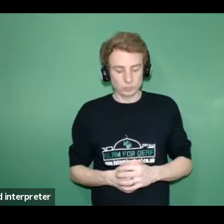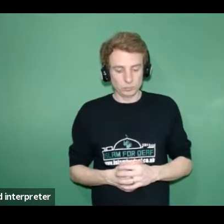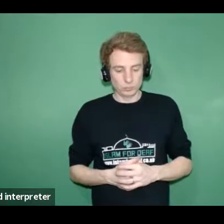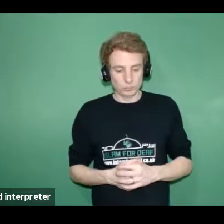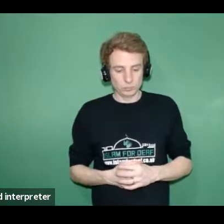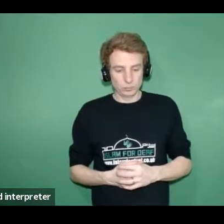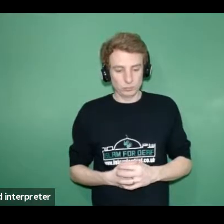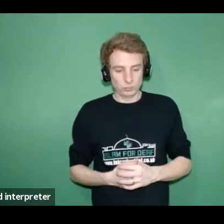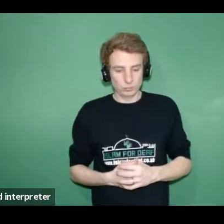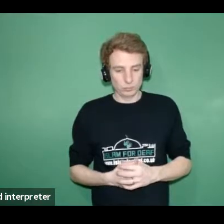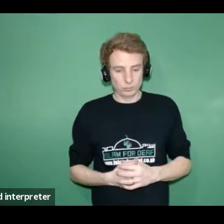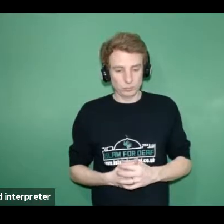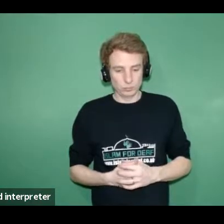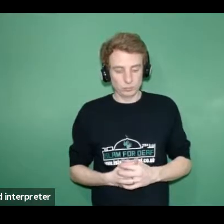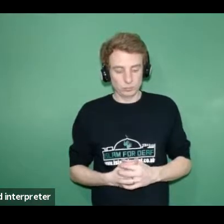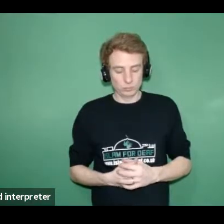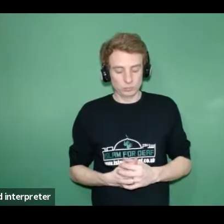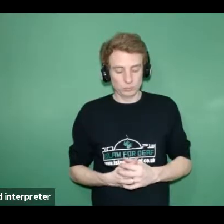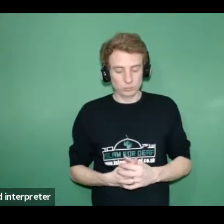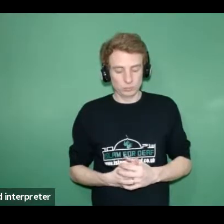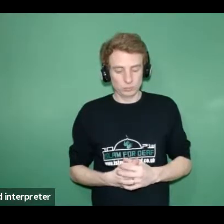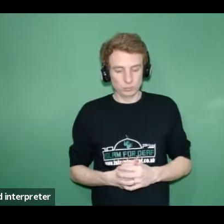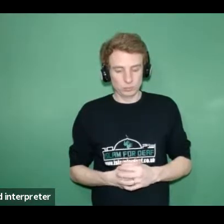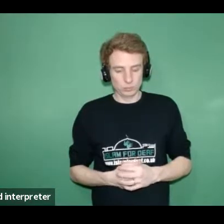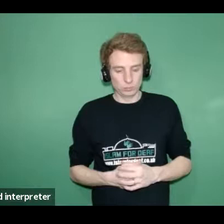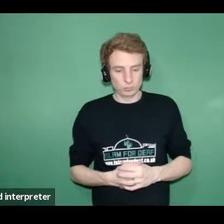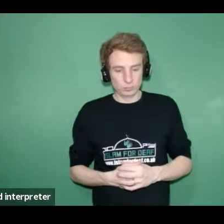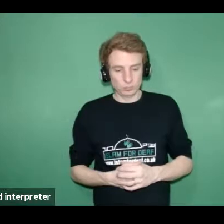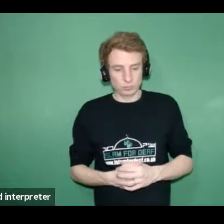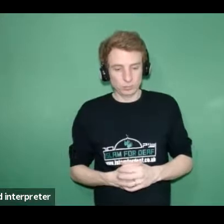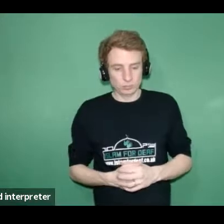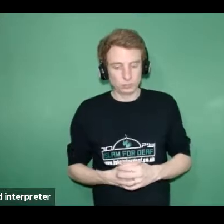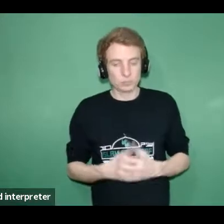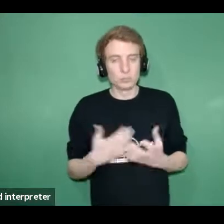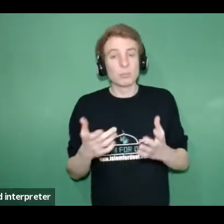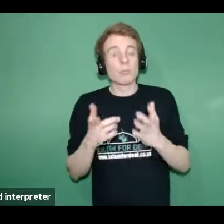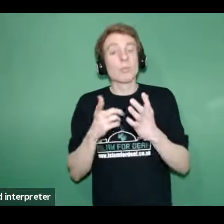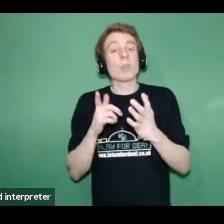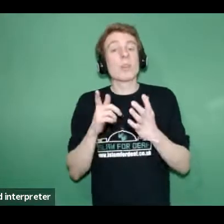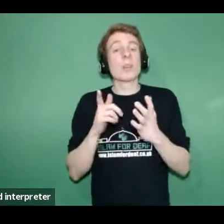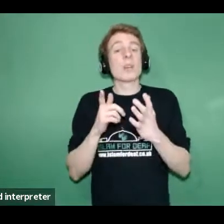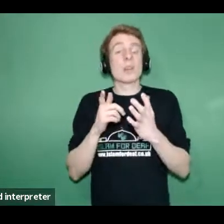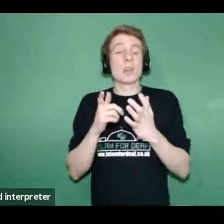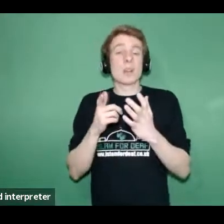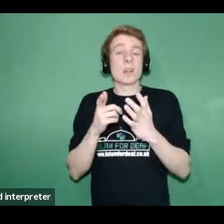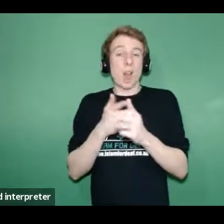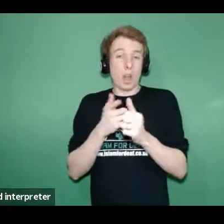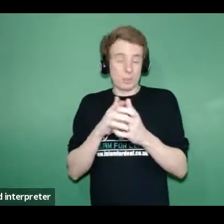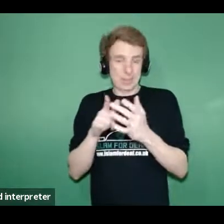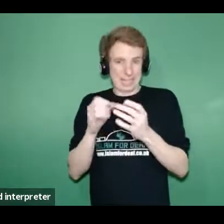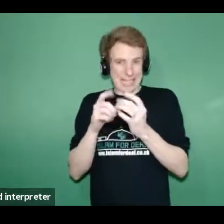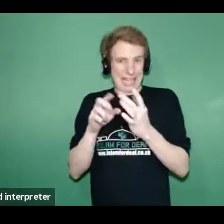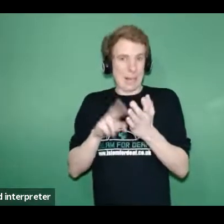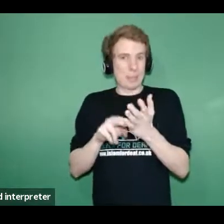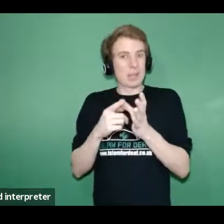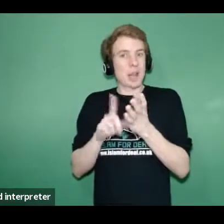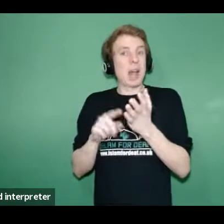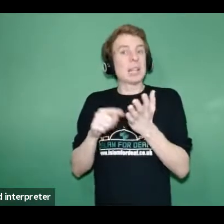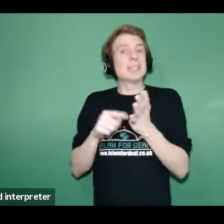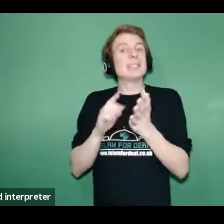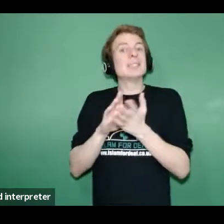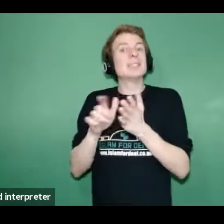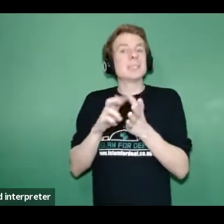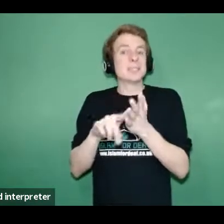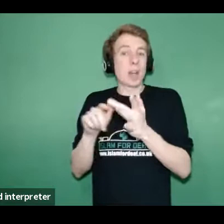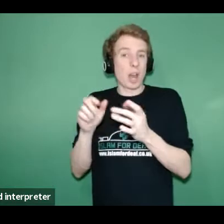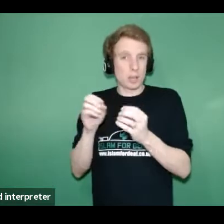And for this reason, Ali ibn Abi Talib, he said, if we were left after we died, we would be